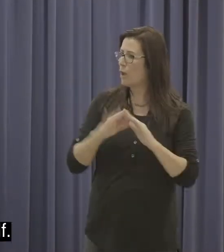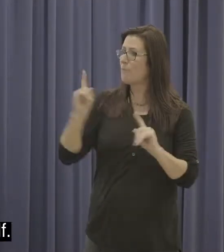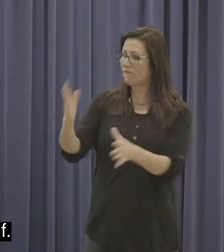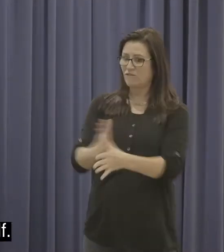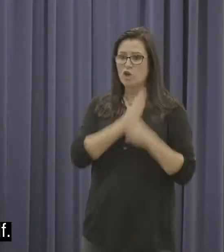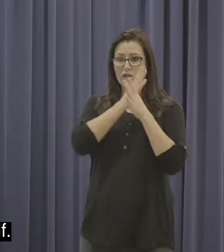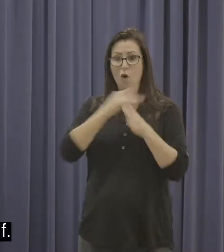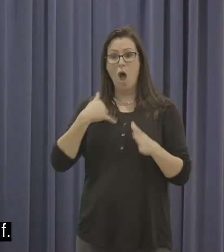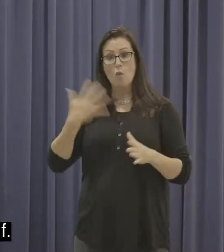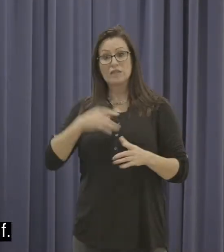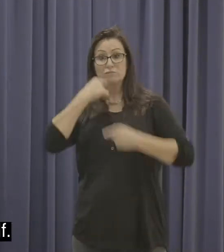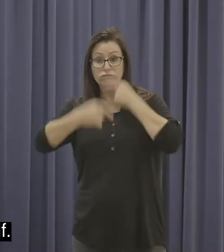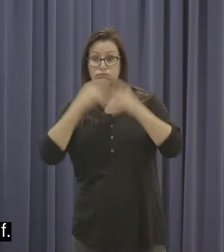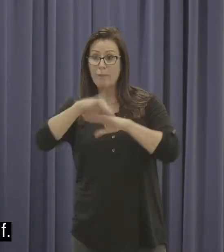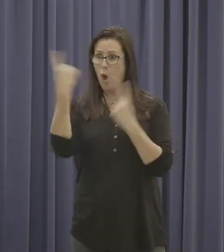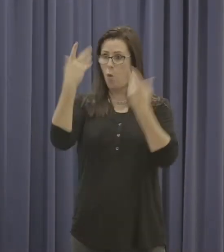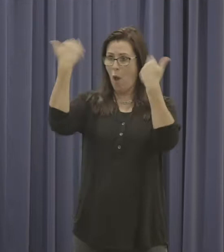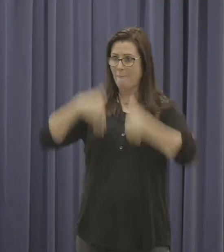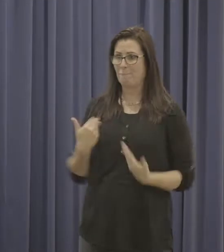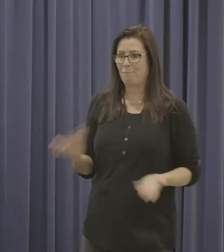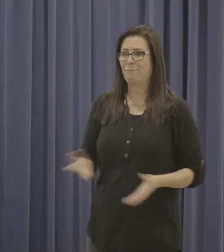first I'd like to tell you about myself.